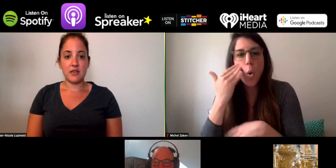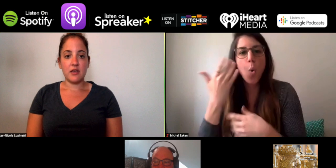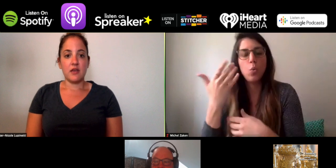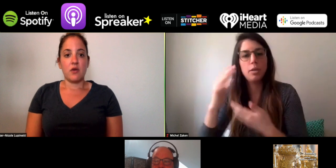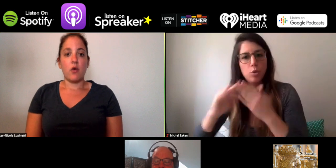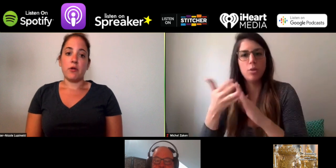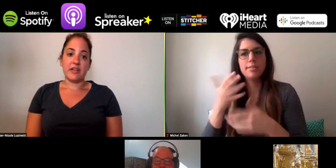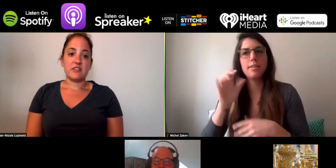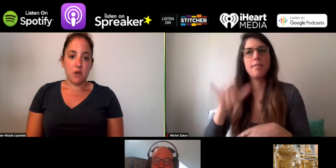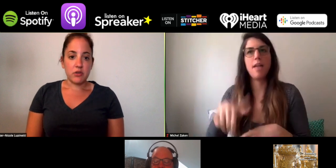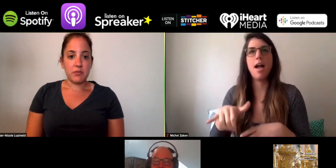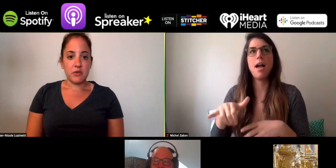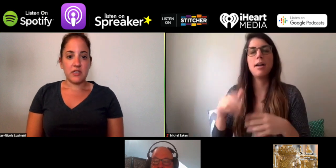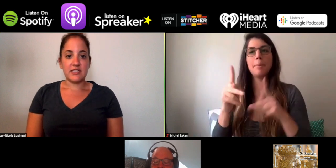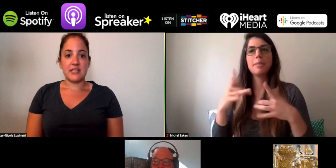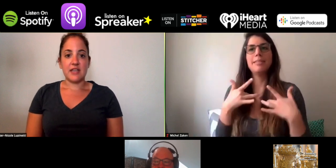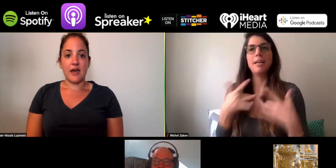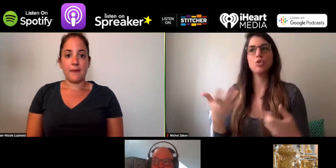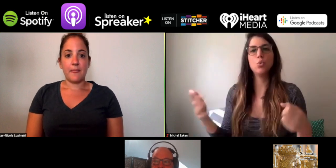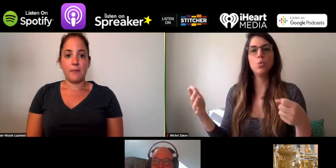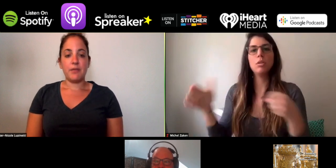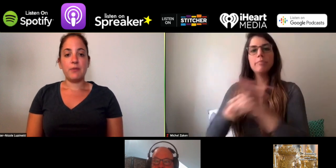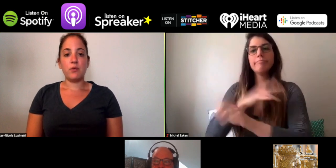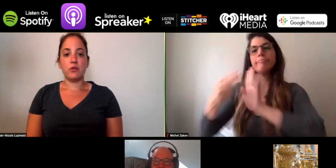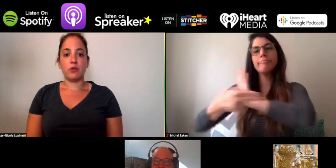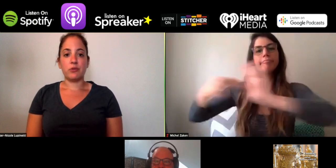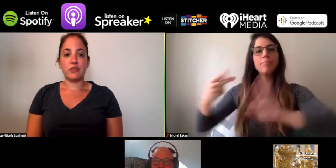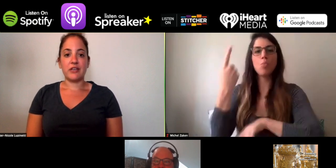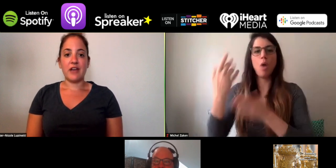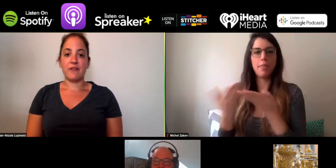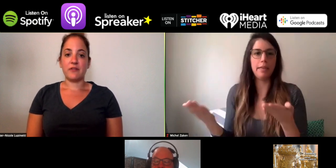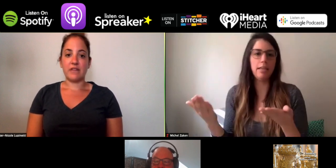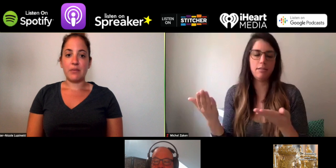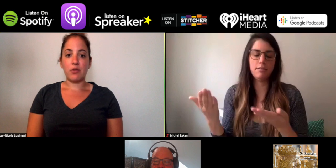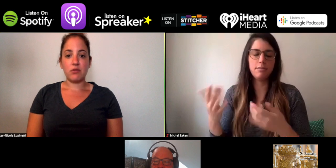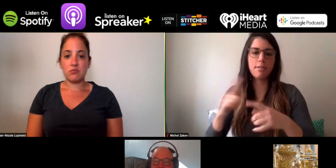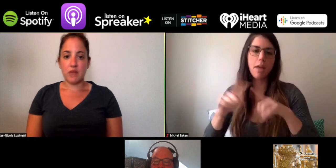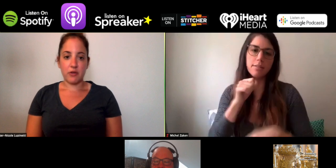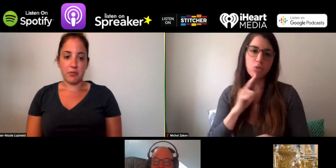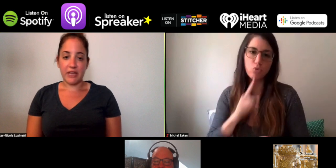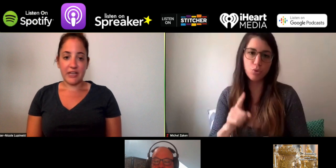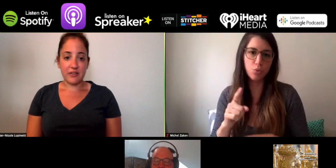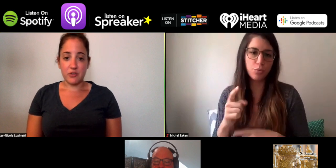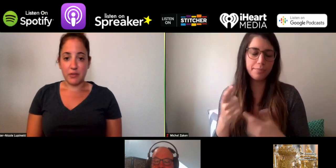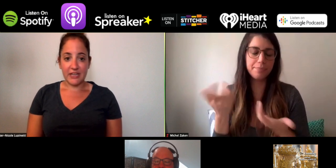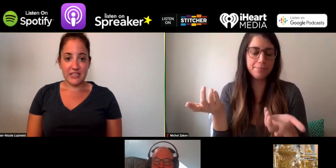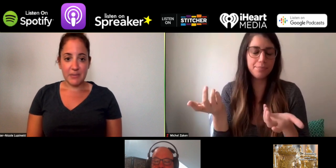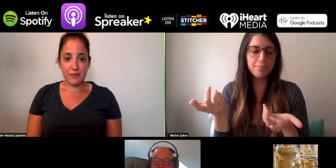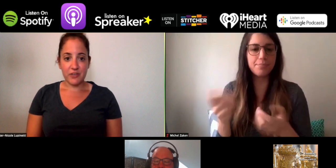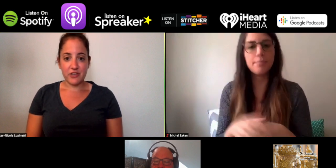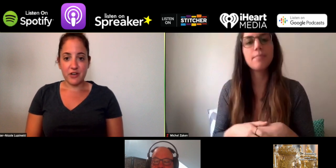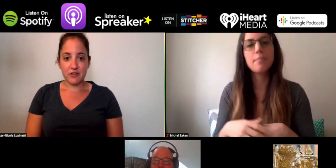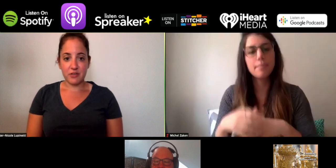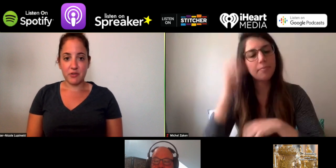communities or less known communities is that people will normally kind of label or do a blanket